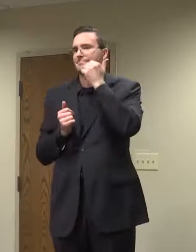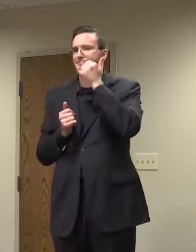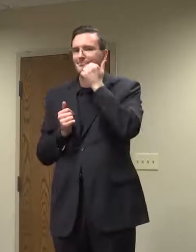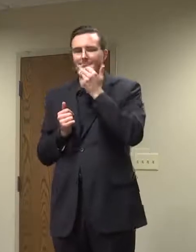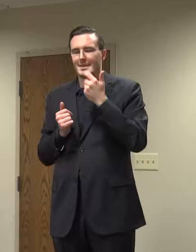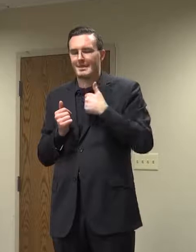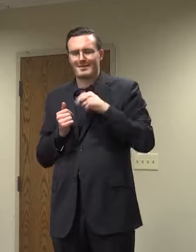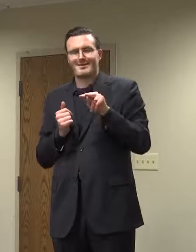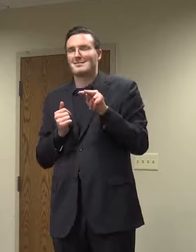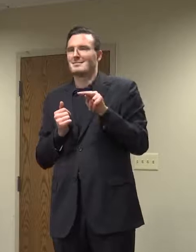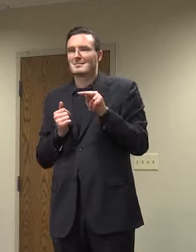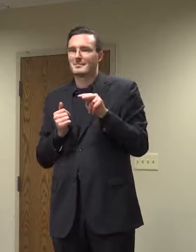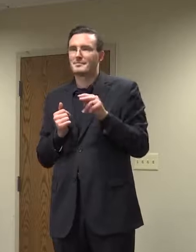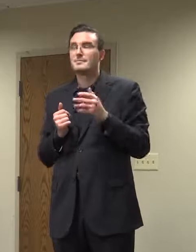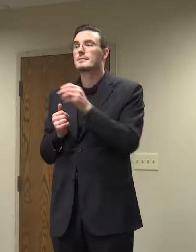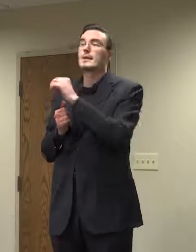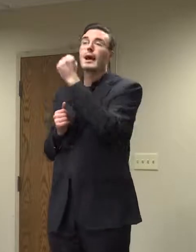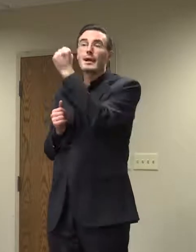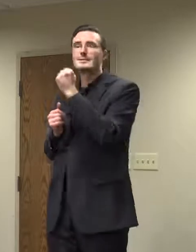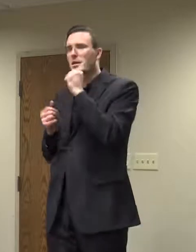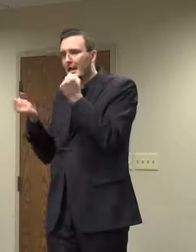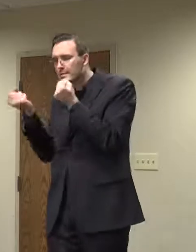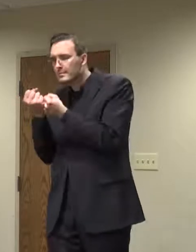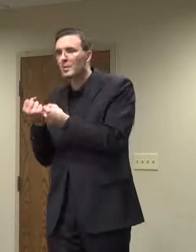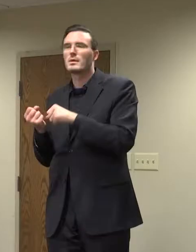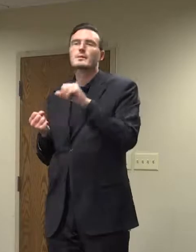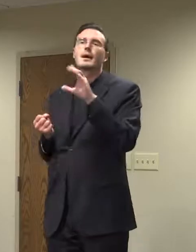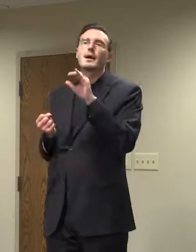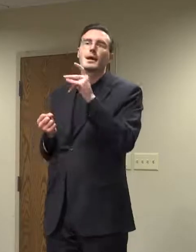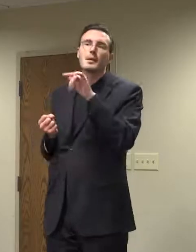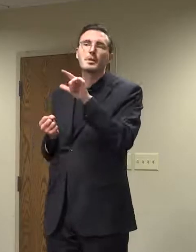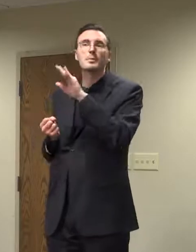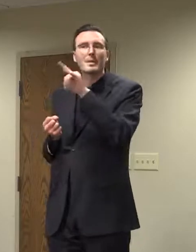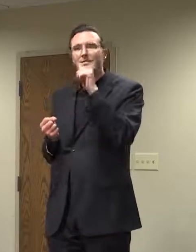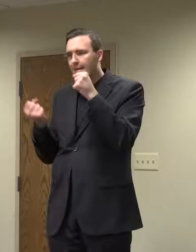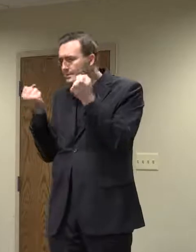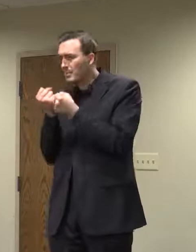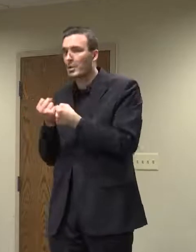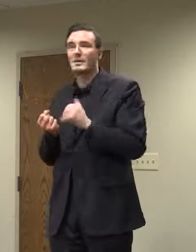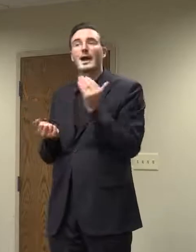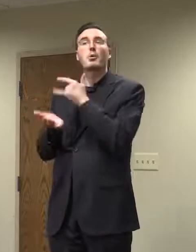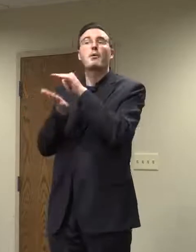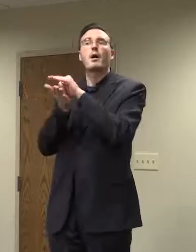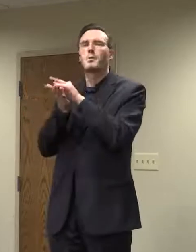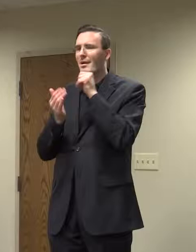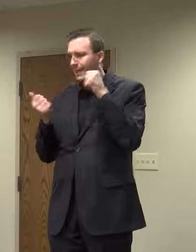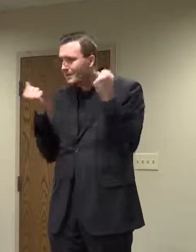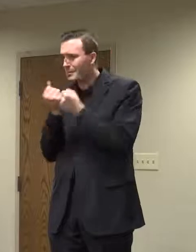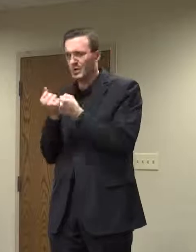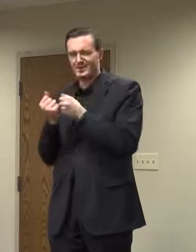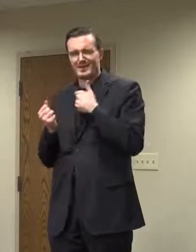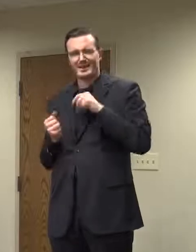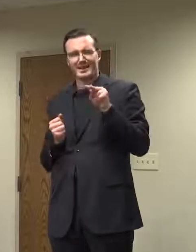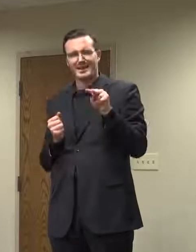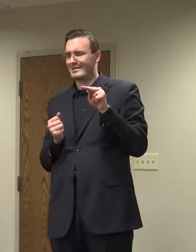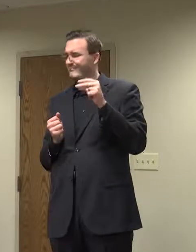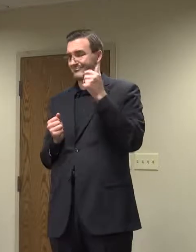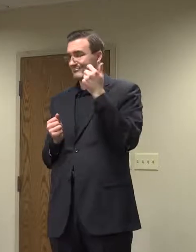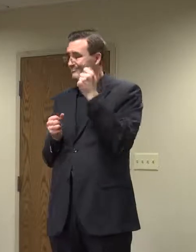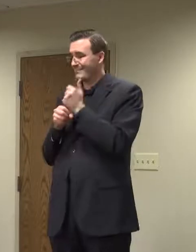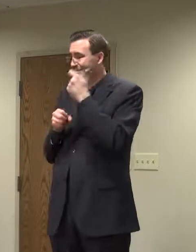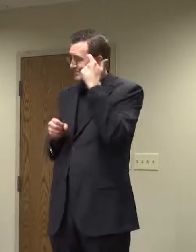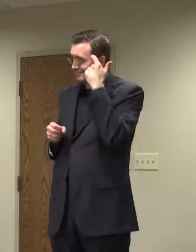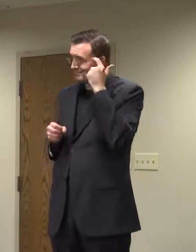support the casino, he didn't support the Capitol bill, he doesn't support our airport, all of that lacks logic. What he did right when